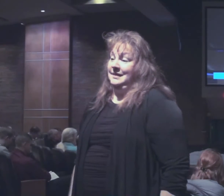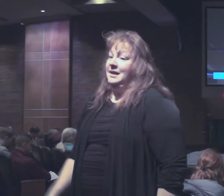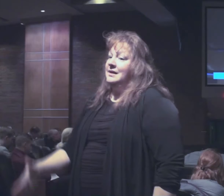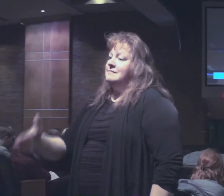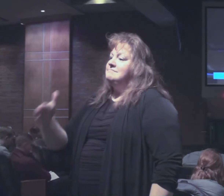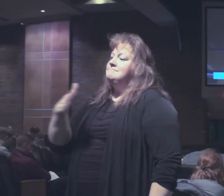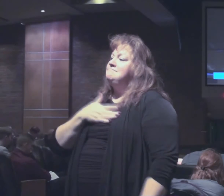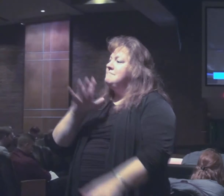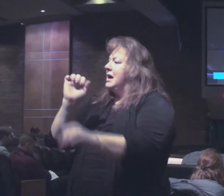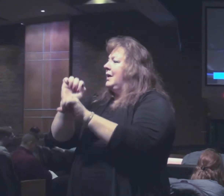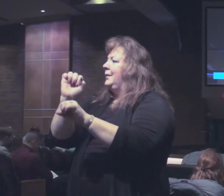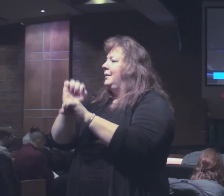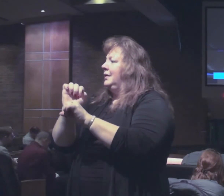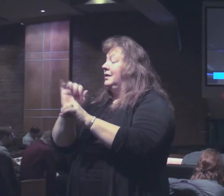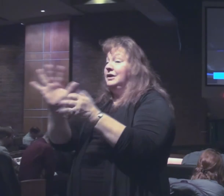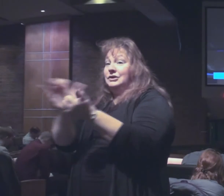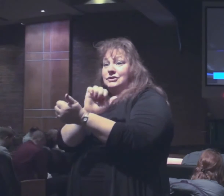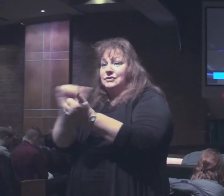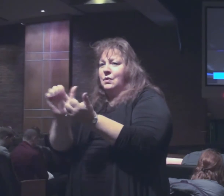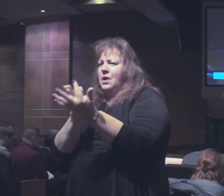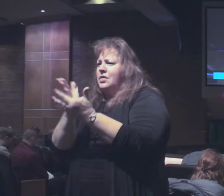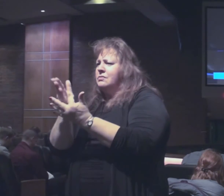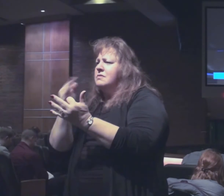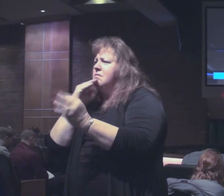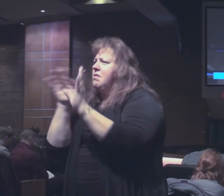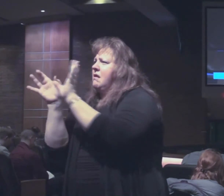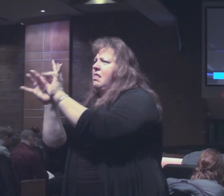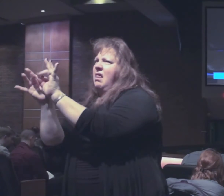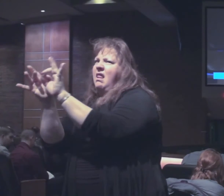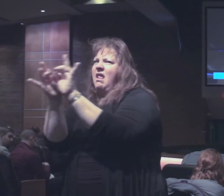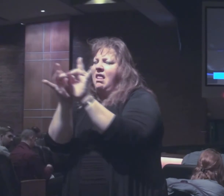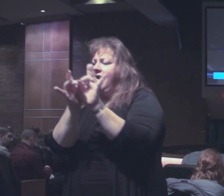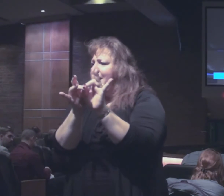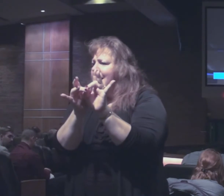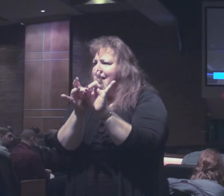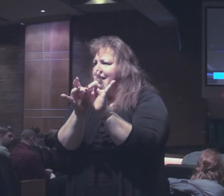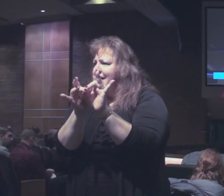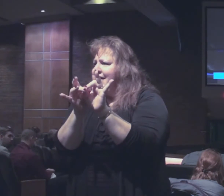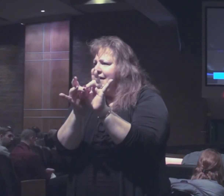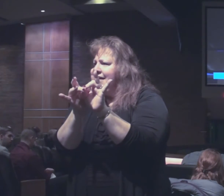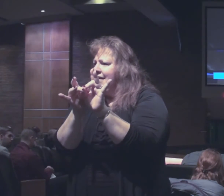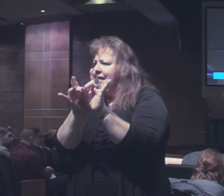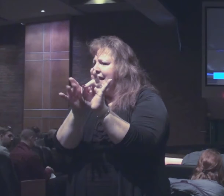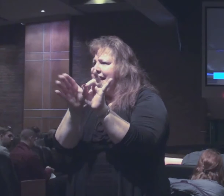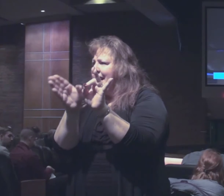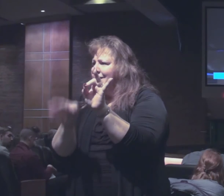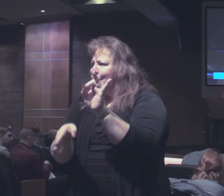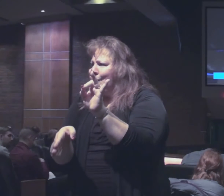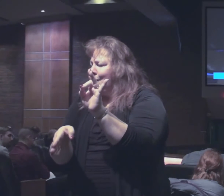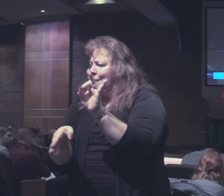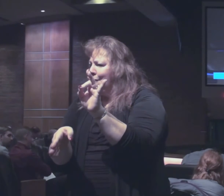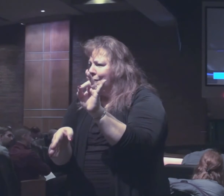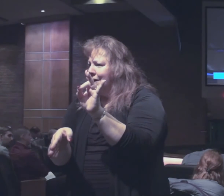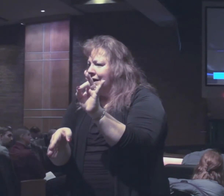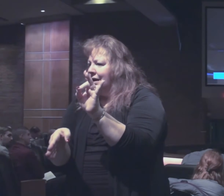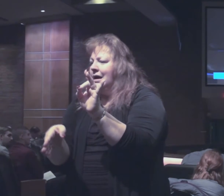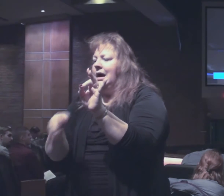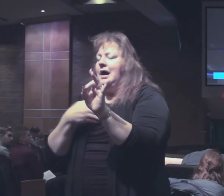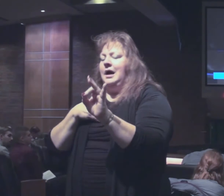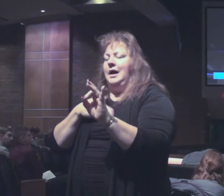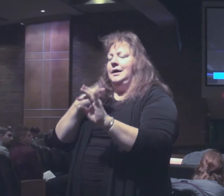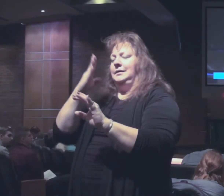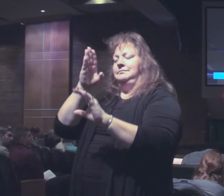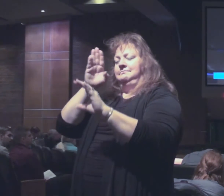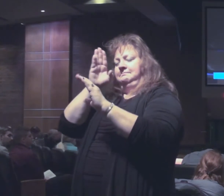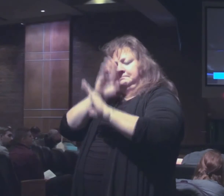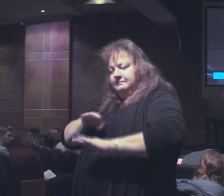My ministry will never be destroyed by the malicious lies of unbelievers. I can rest secure